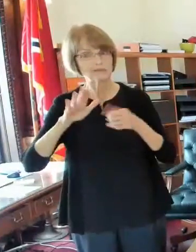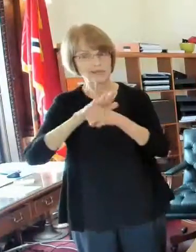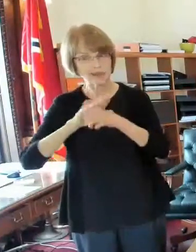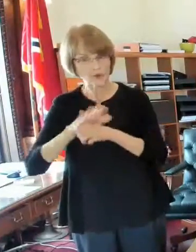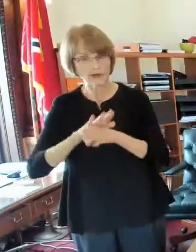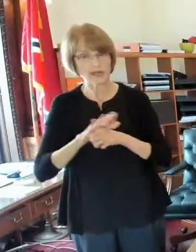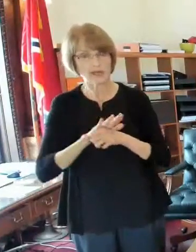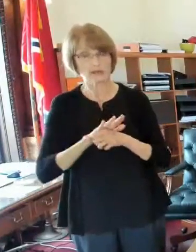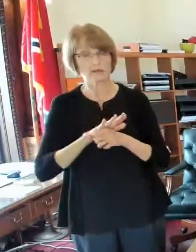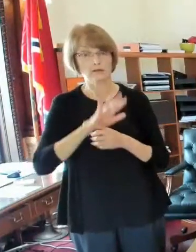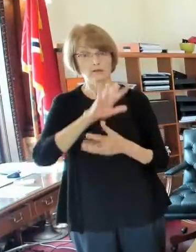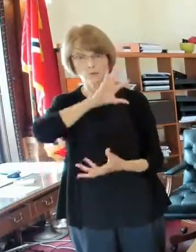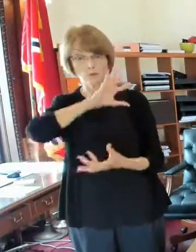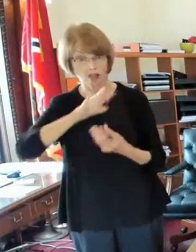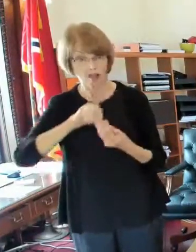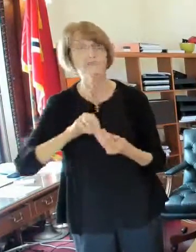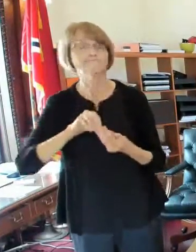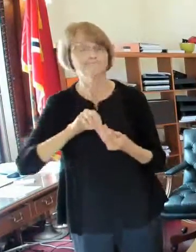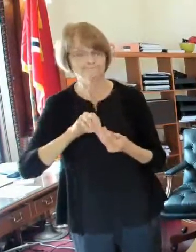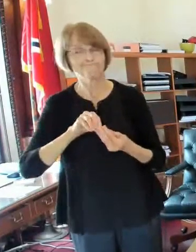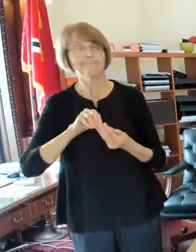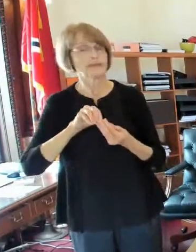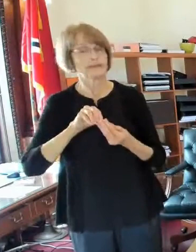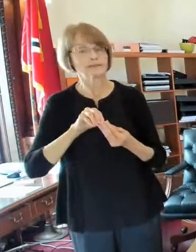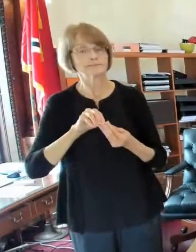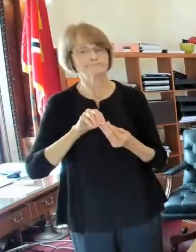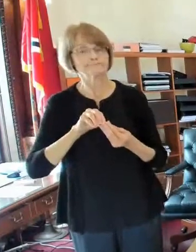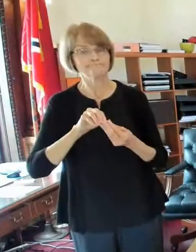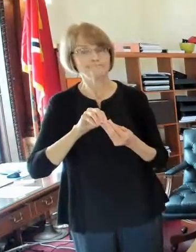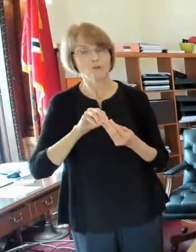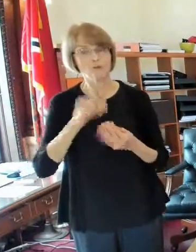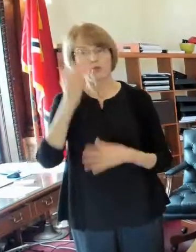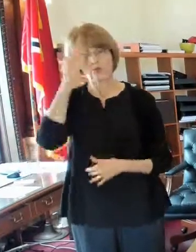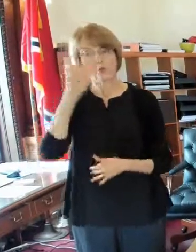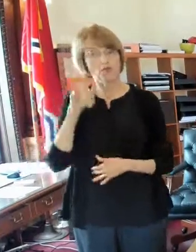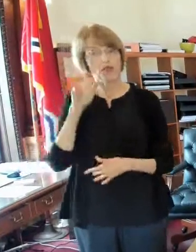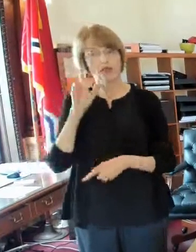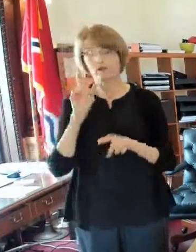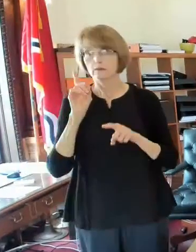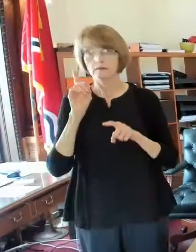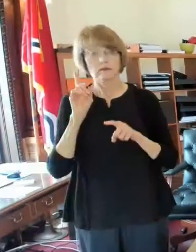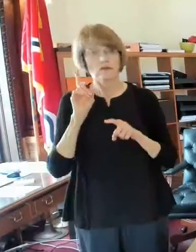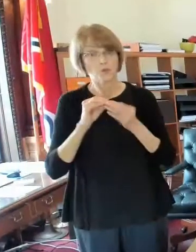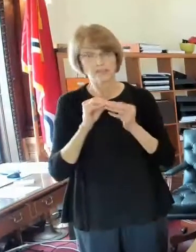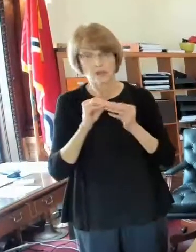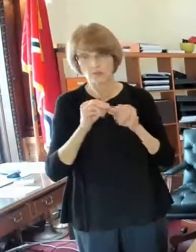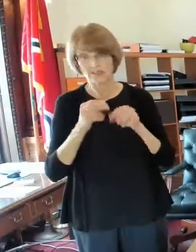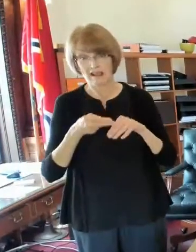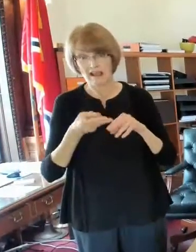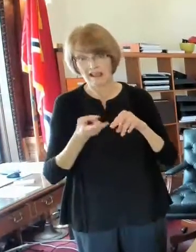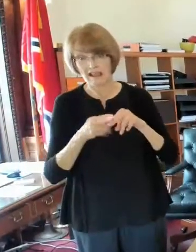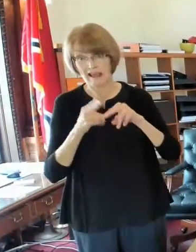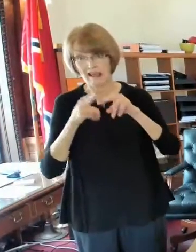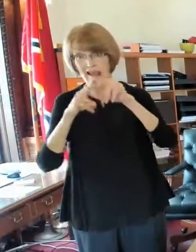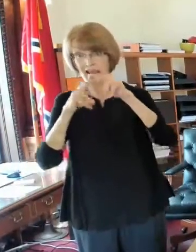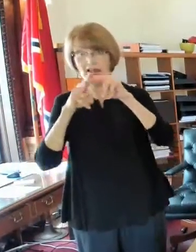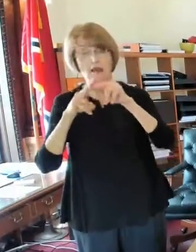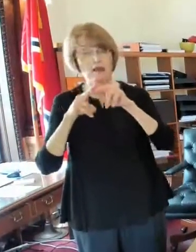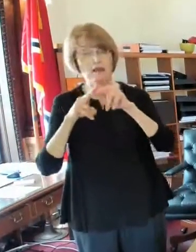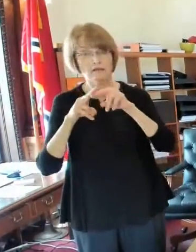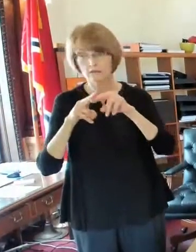has said to us that we really cannot keep these numbers going up in 20 and